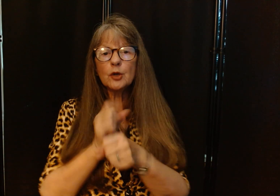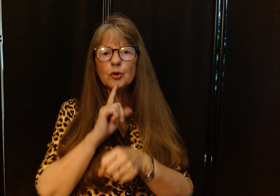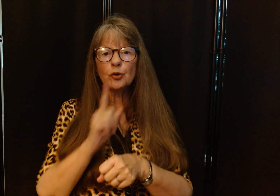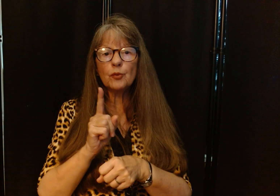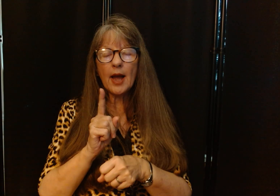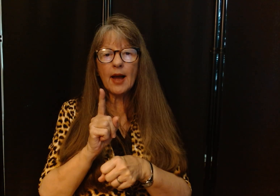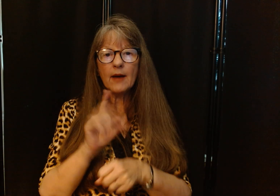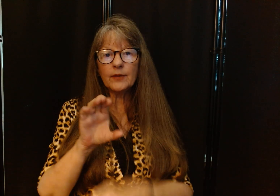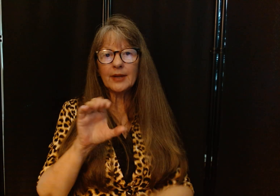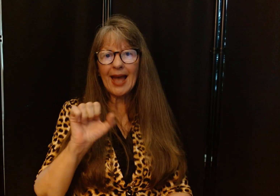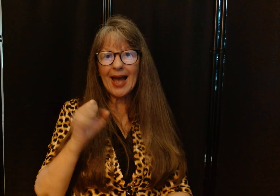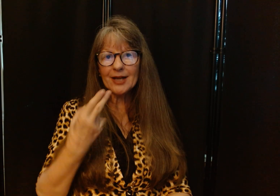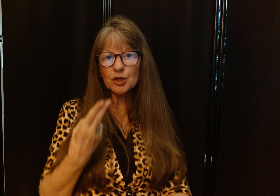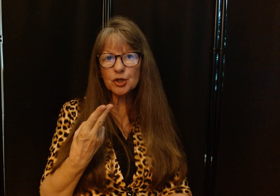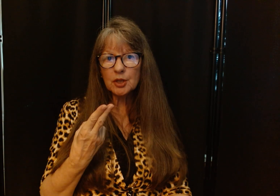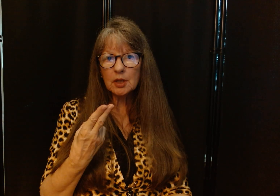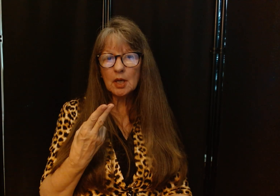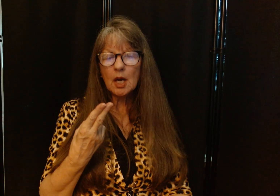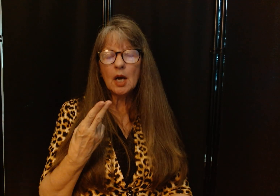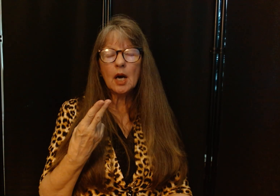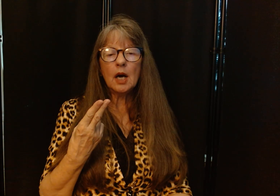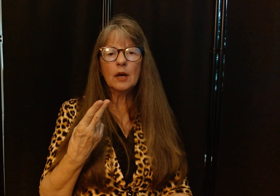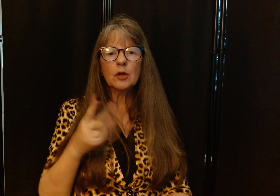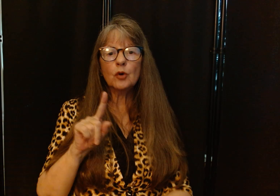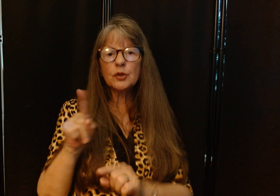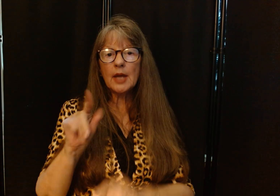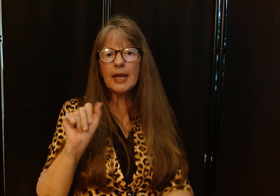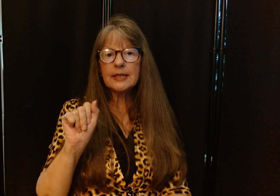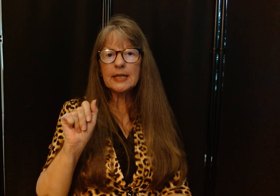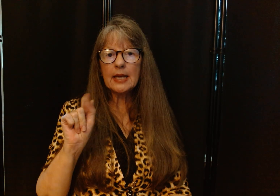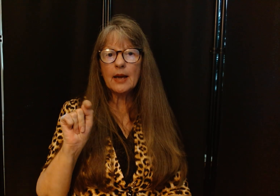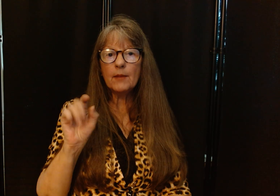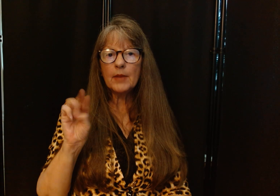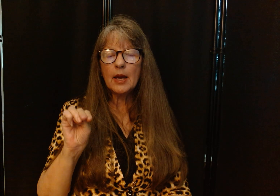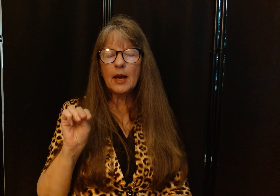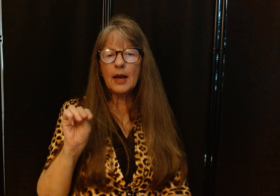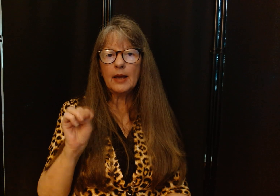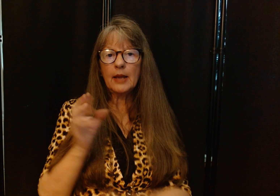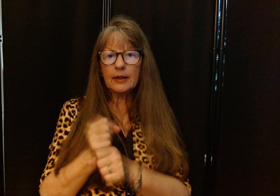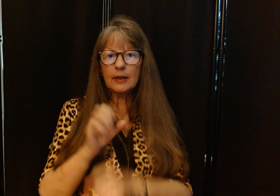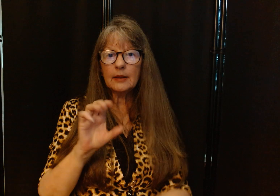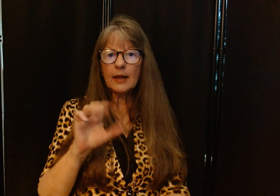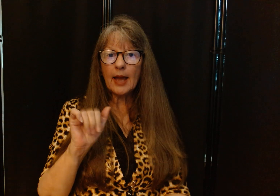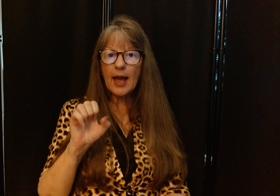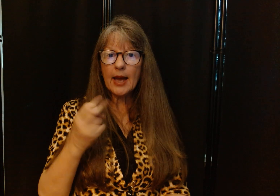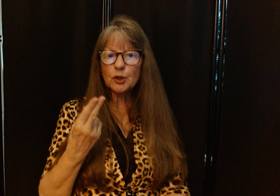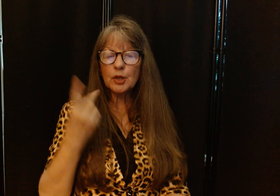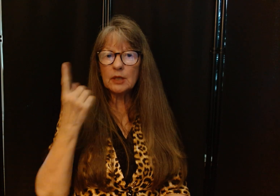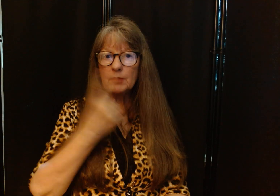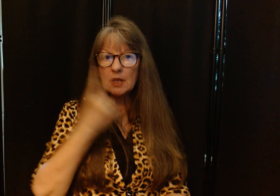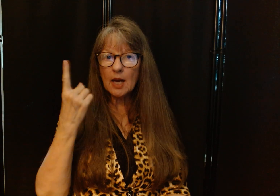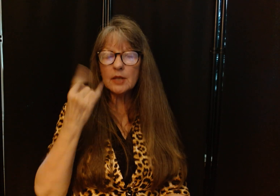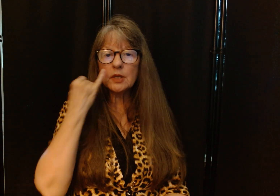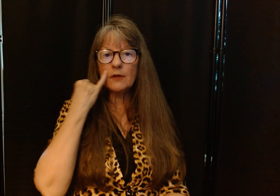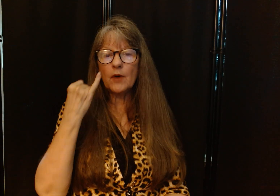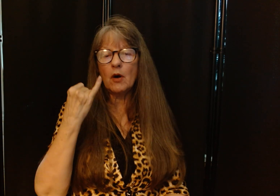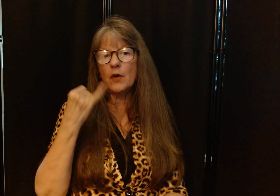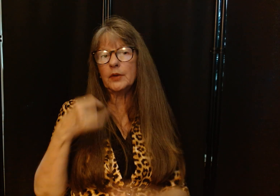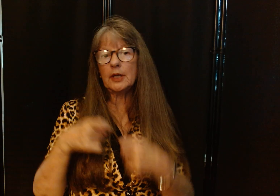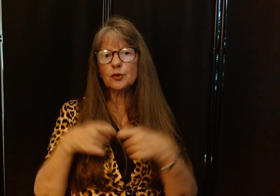you have cash. Go to the ATM and get that cash. And because if all the electricity